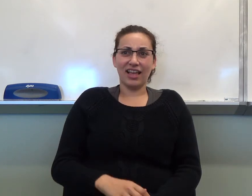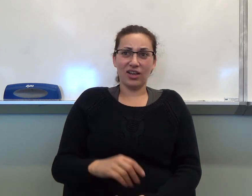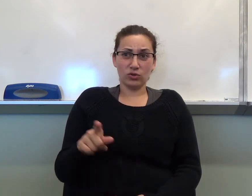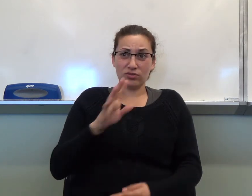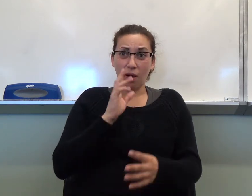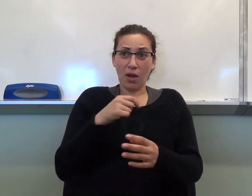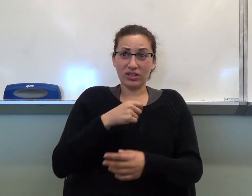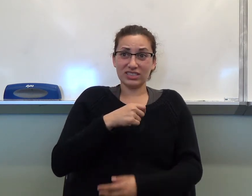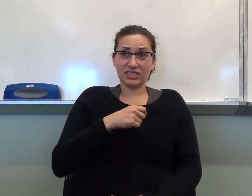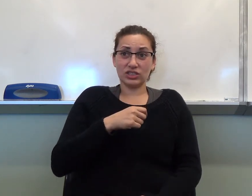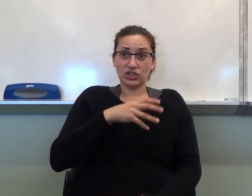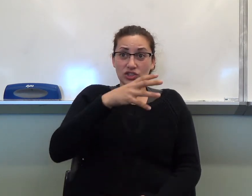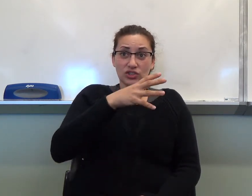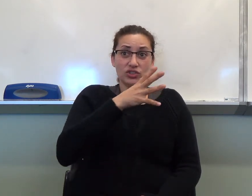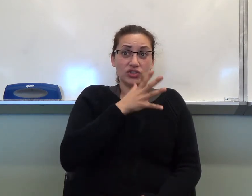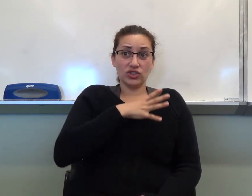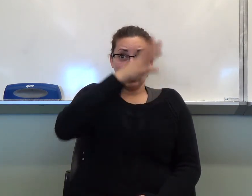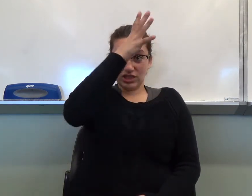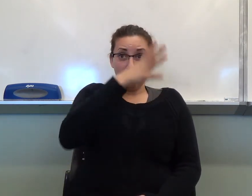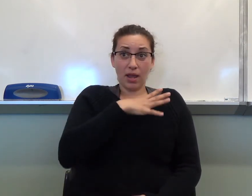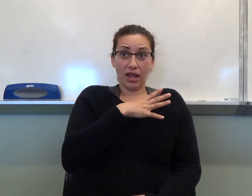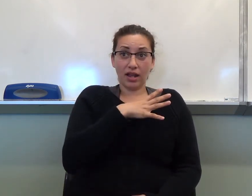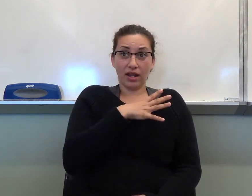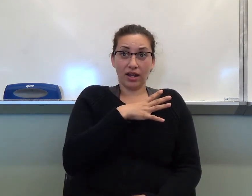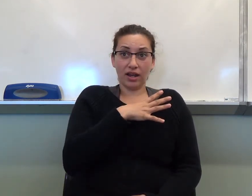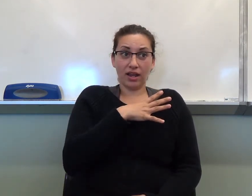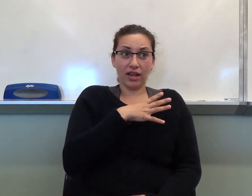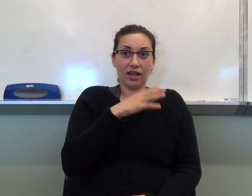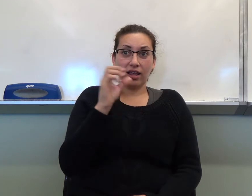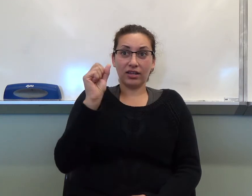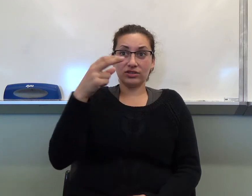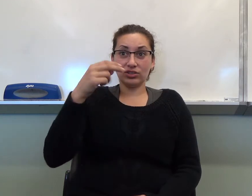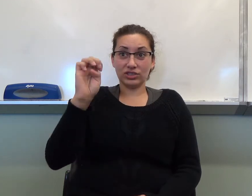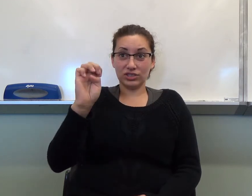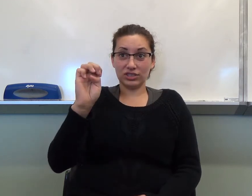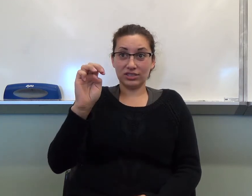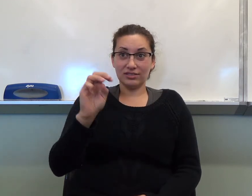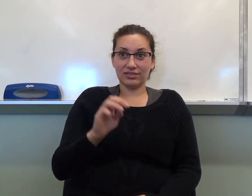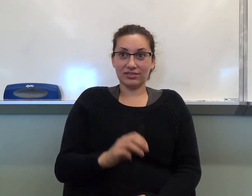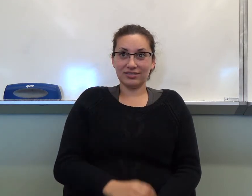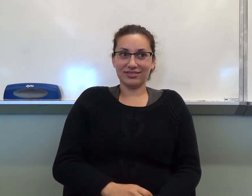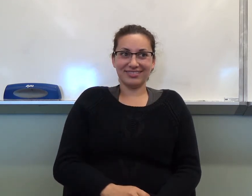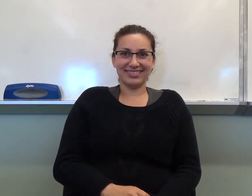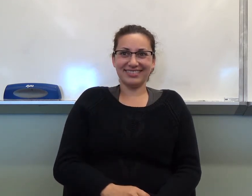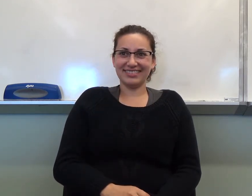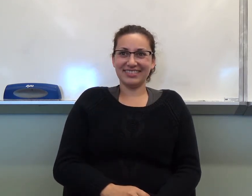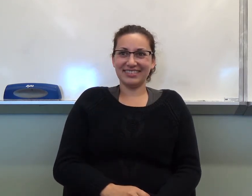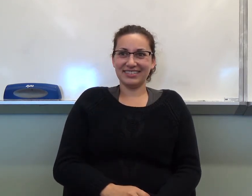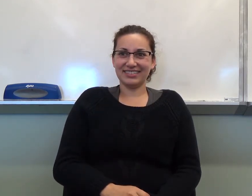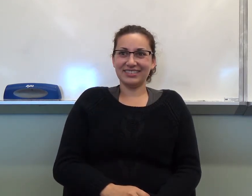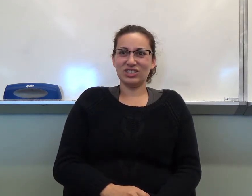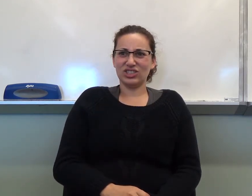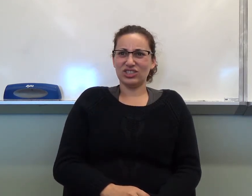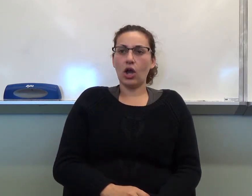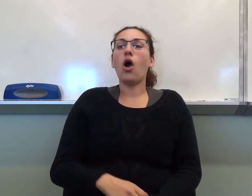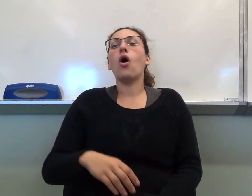starting off with 5 degrees Celsius. Now we want to go to Fahrenheit. This is solved for Fahrenheit, so that's the one we use. So F is equal